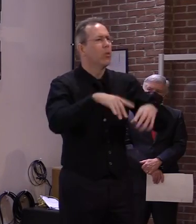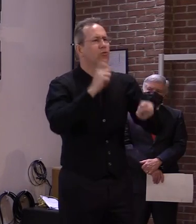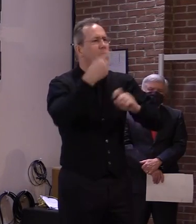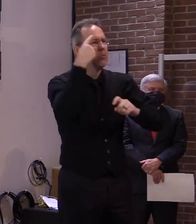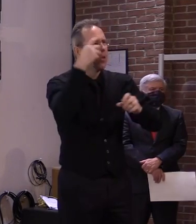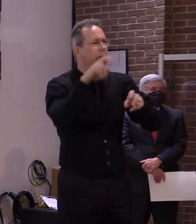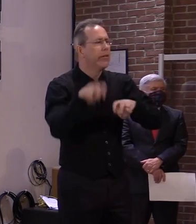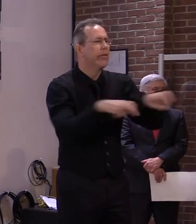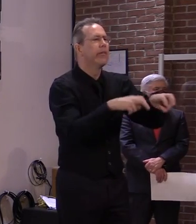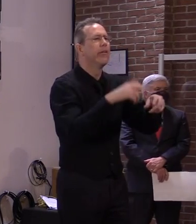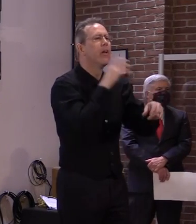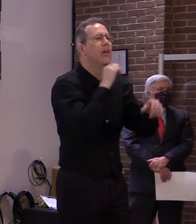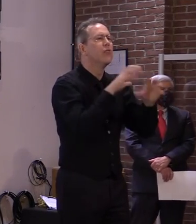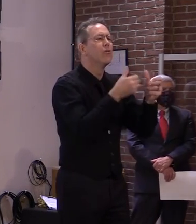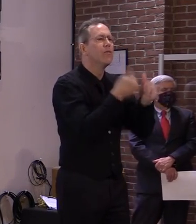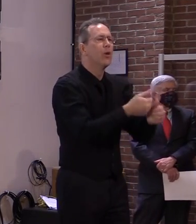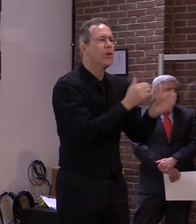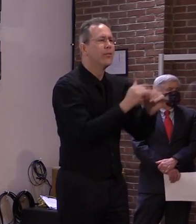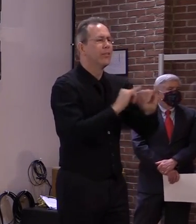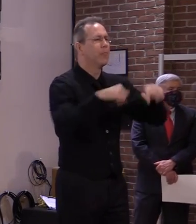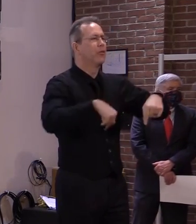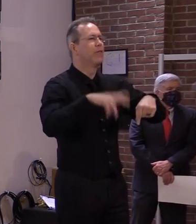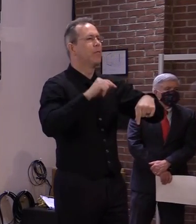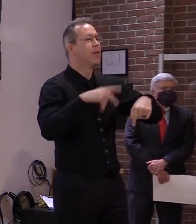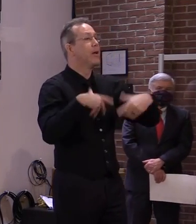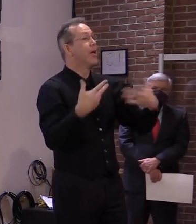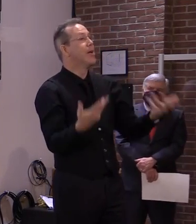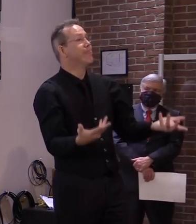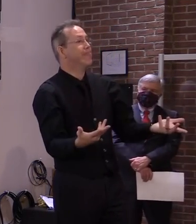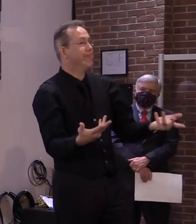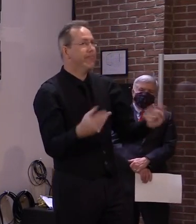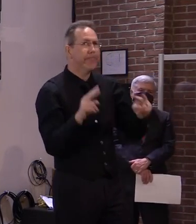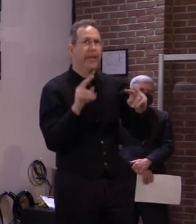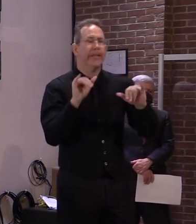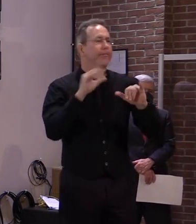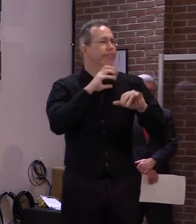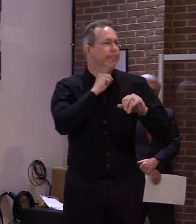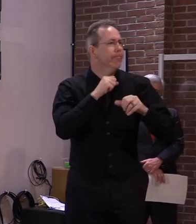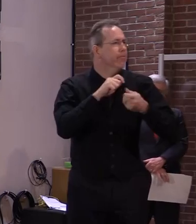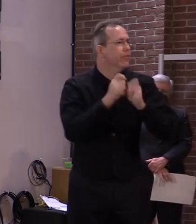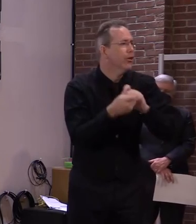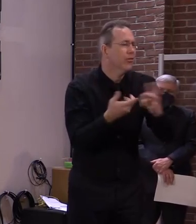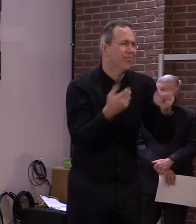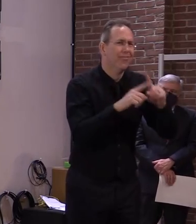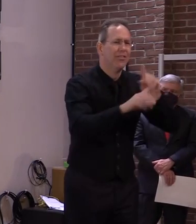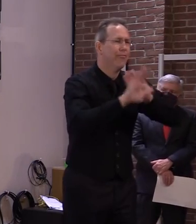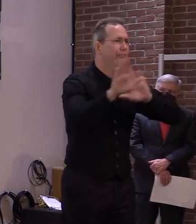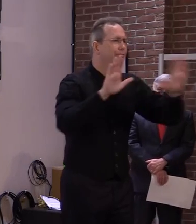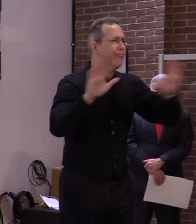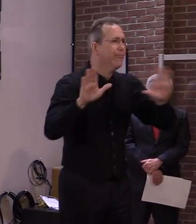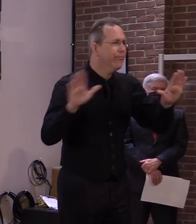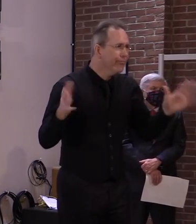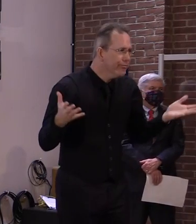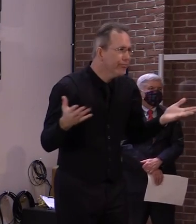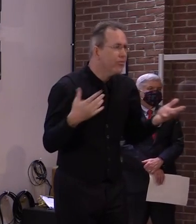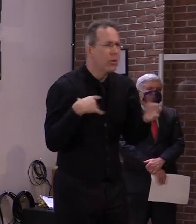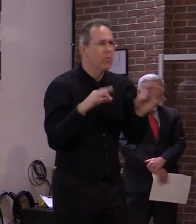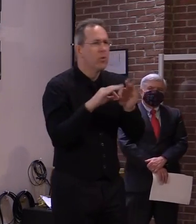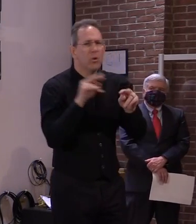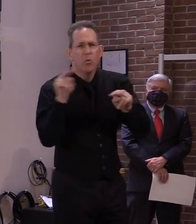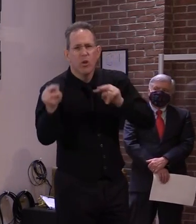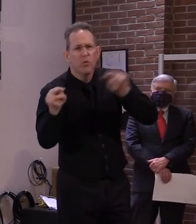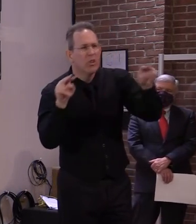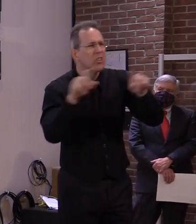strictly age banding. So every state's different, and we're learning as we go along, and we'll learn from other states. Other states will learn from us as